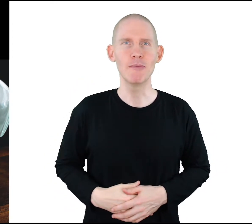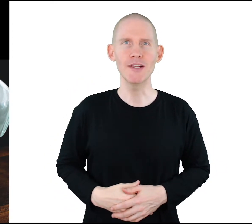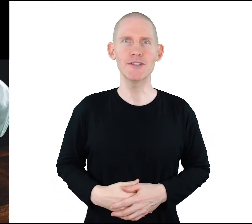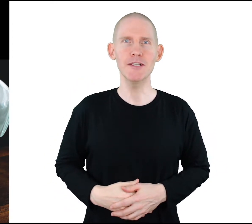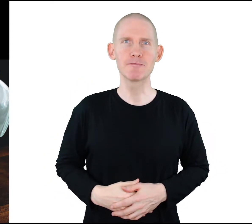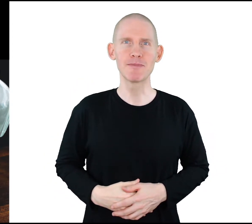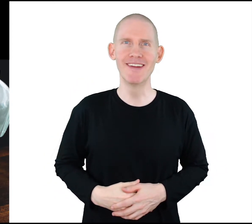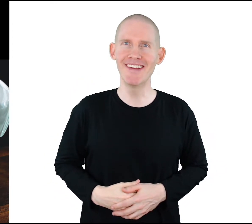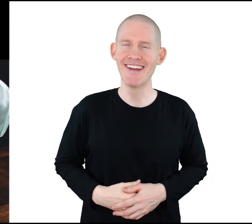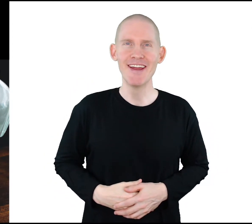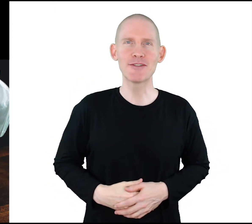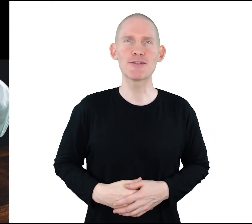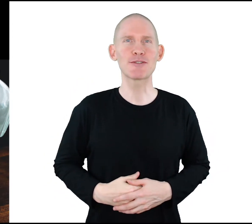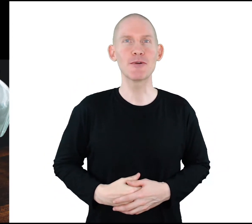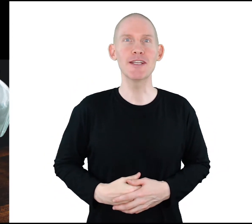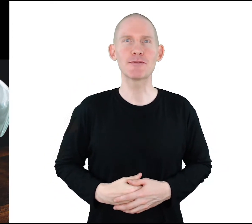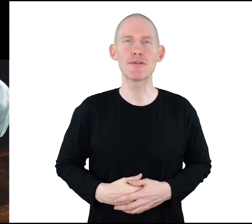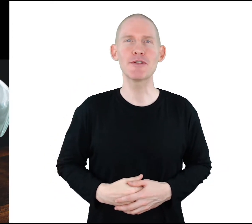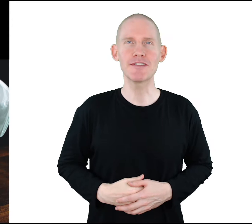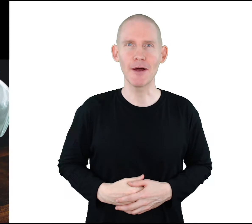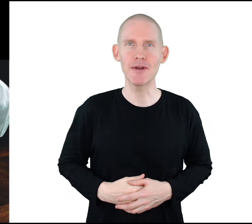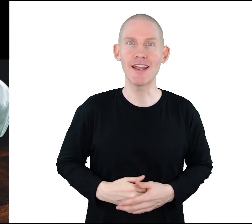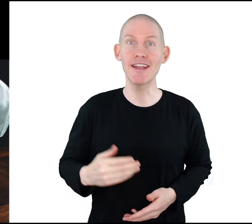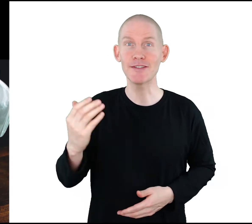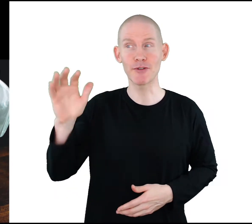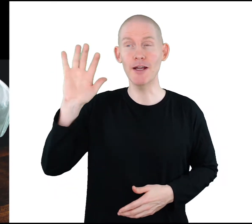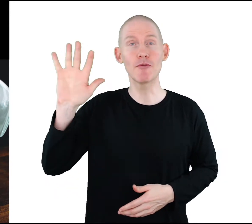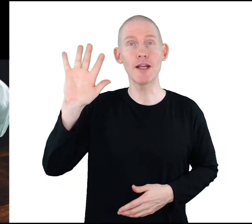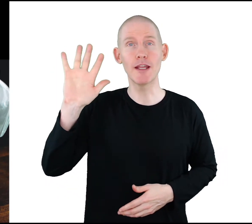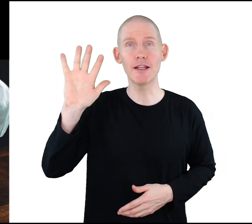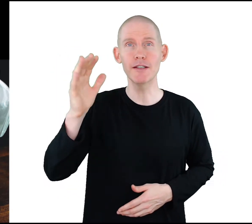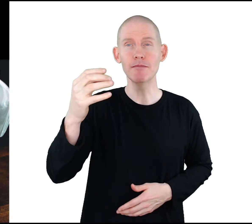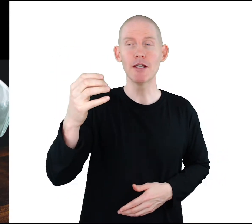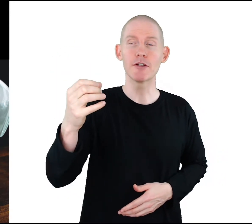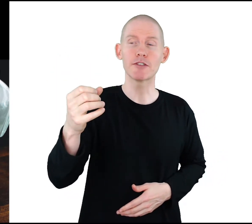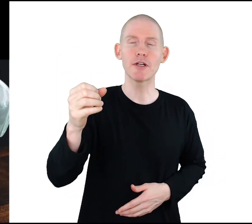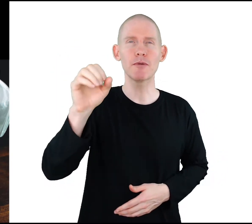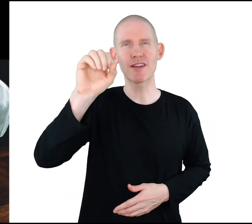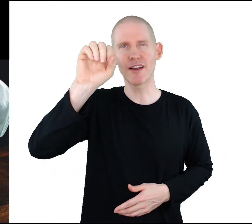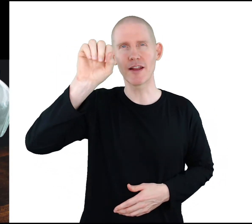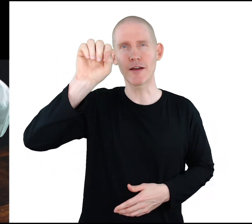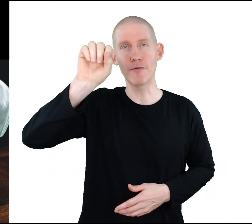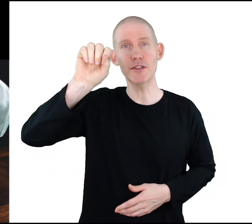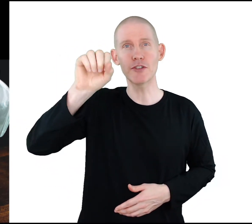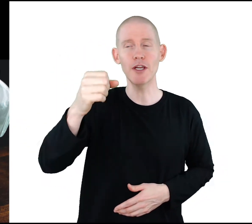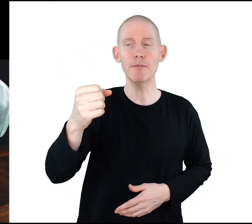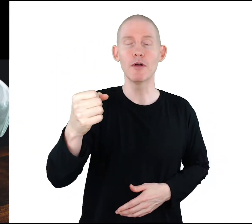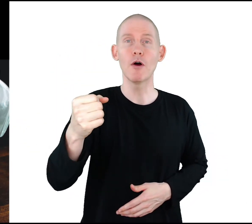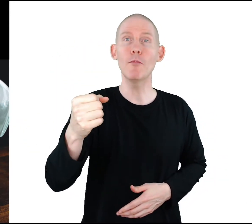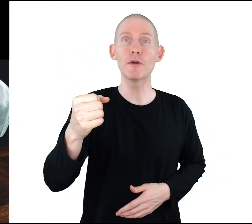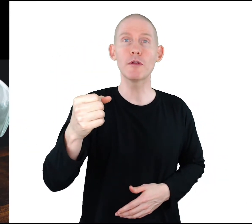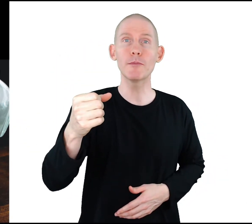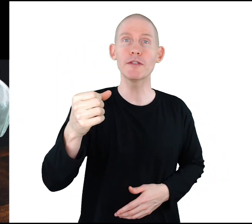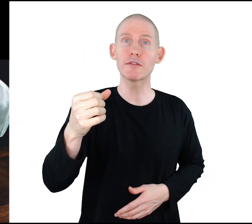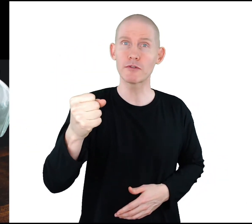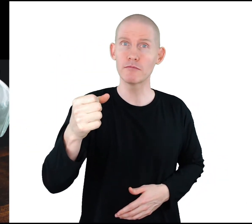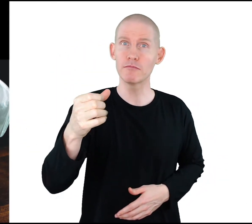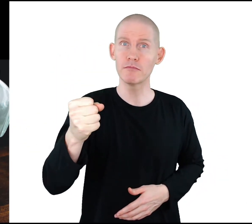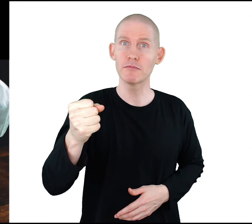That's it. Just squeeze with your dominant hand. So I'm right-handed. I'm going to start with like a fist shape, open a little bit,